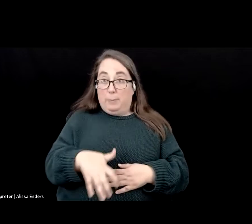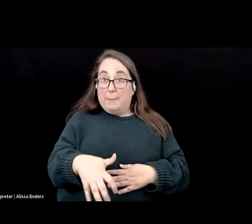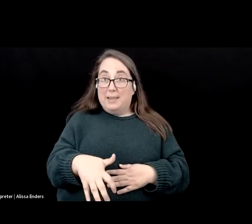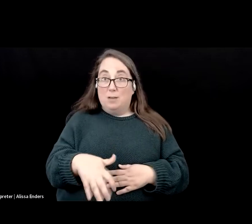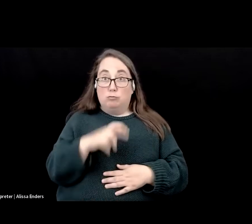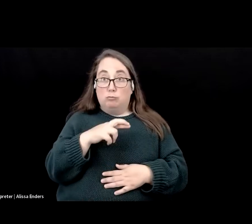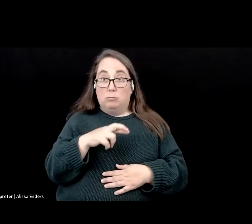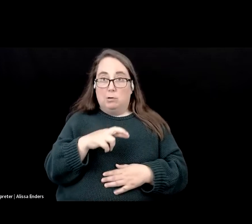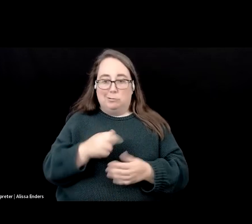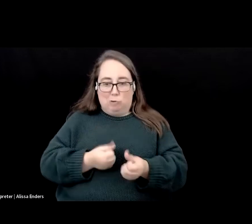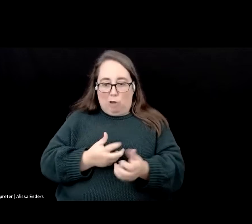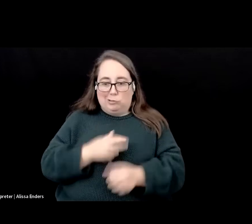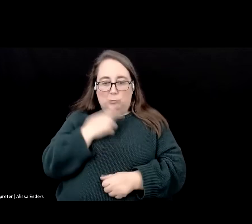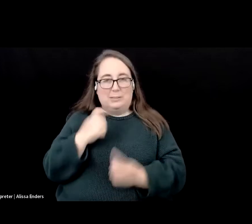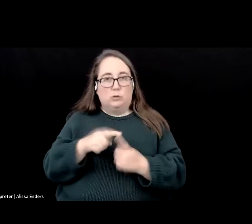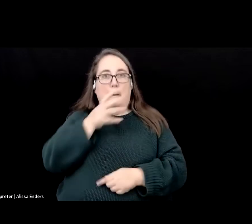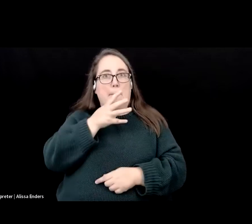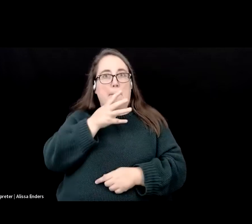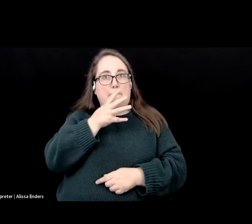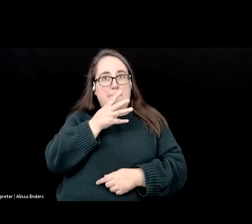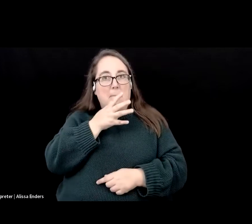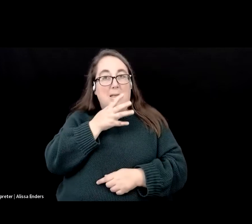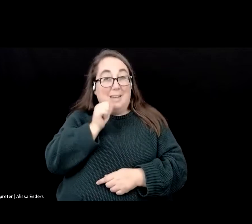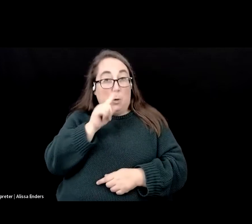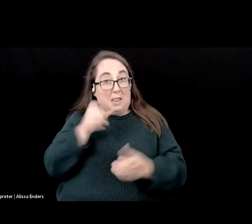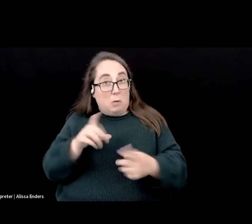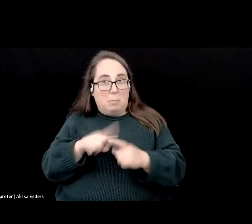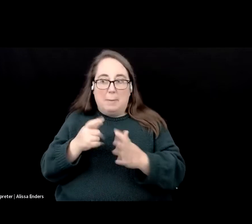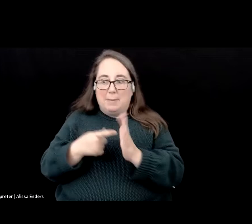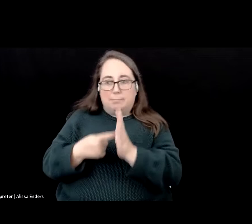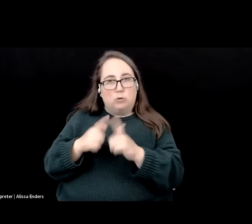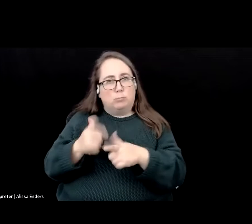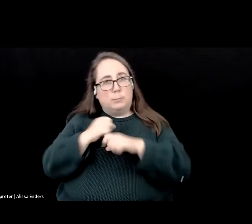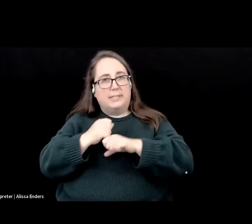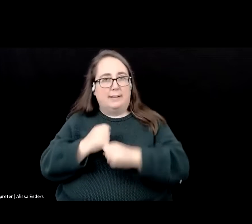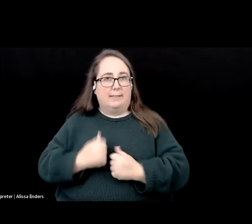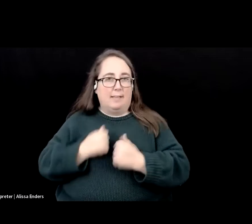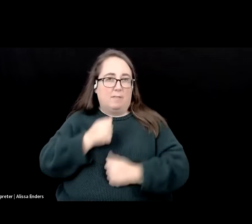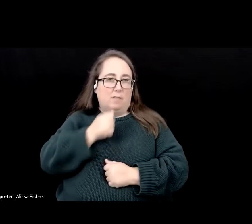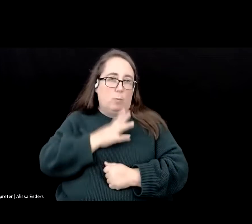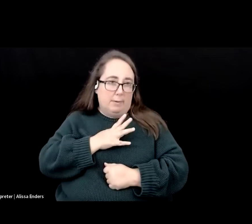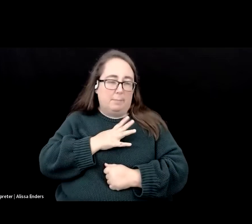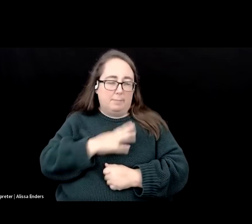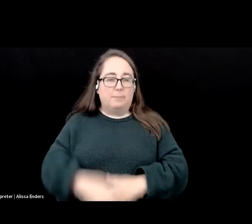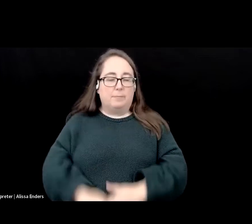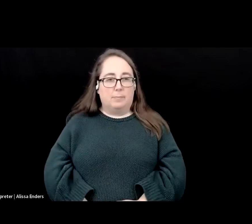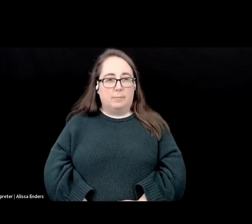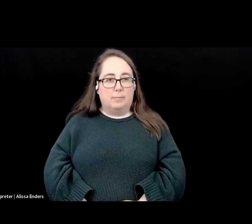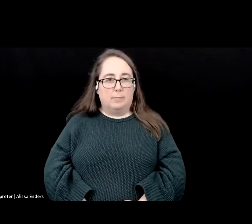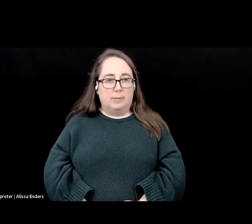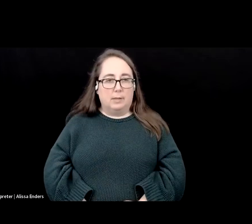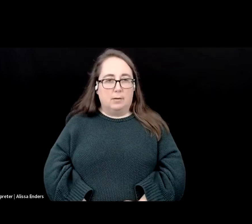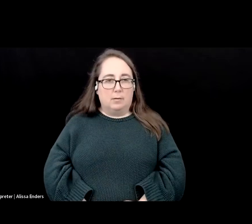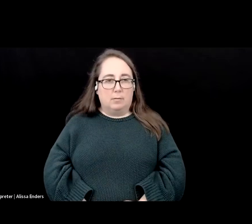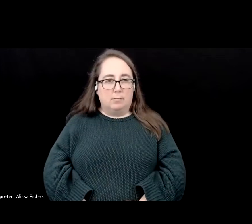some way, an abortion is not only allowed, but it might even be mandated even towards the very end of pregnancy. The question, of course, that